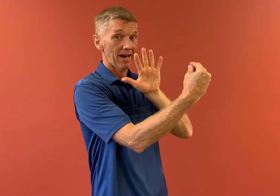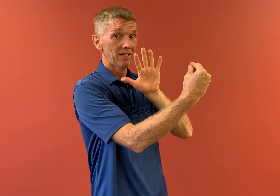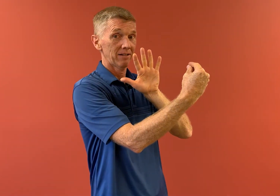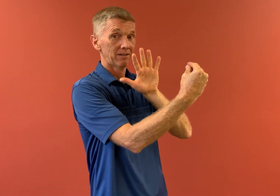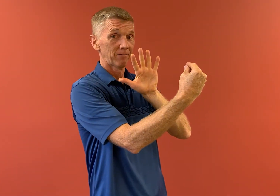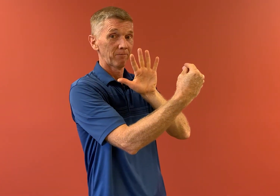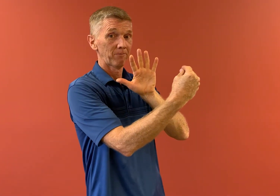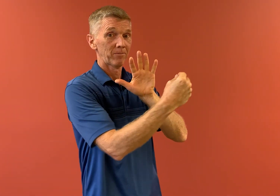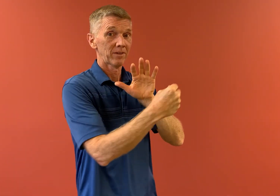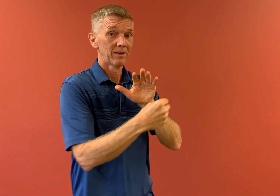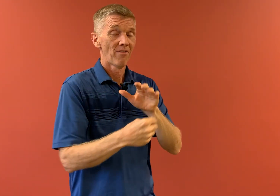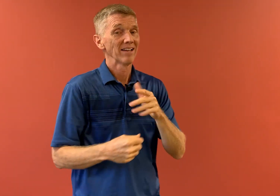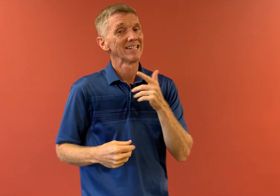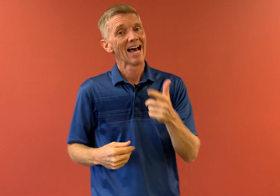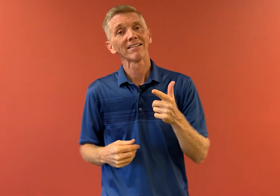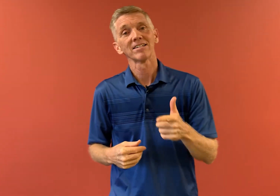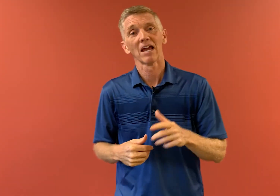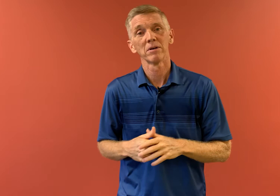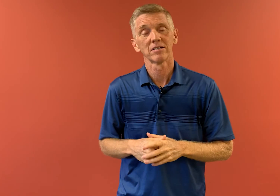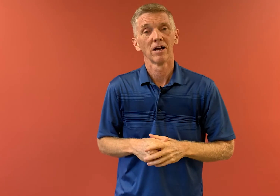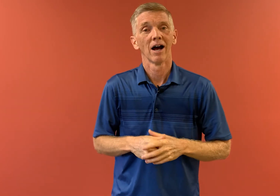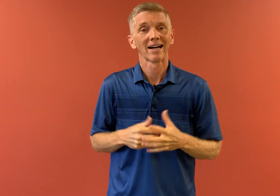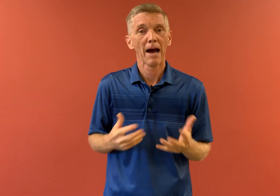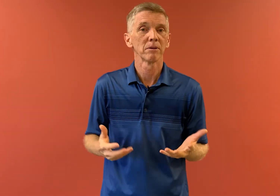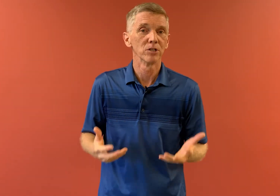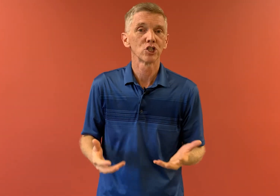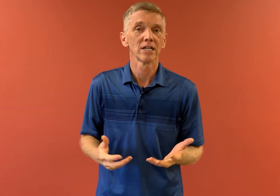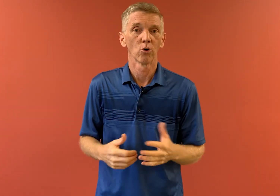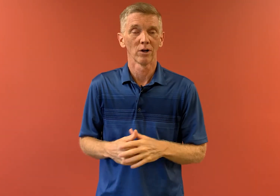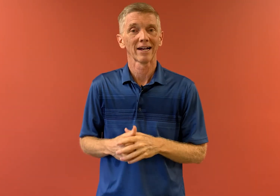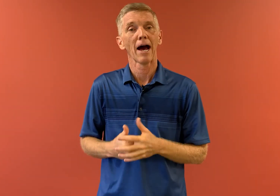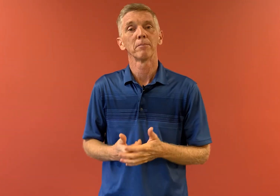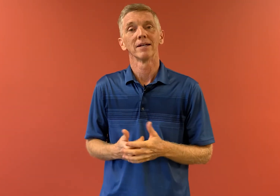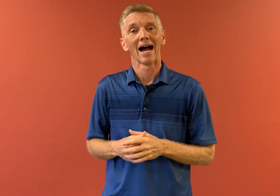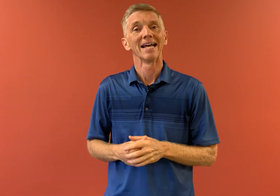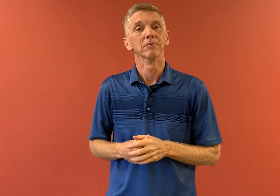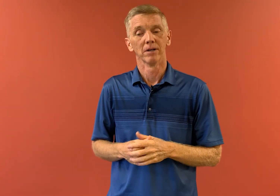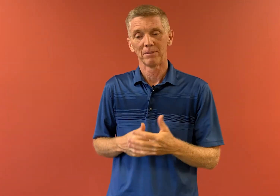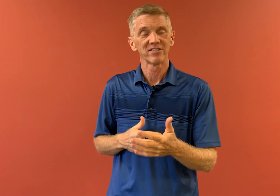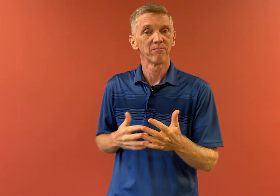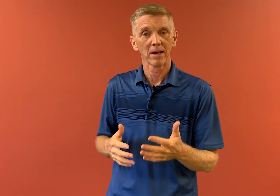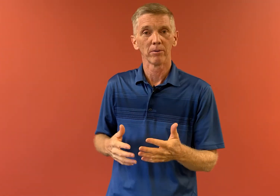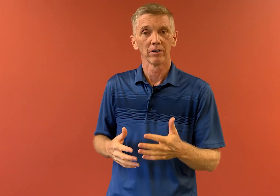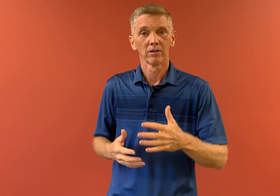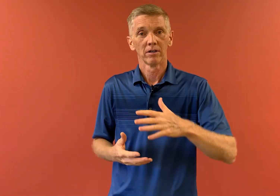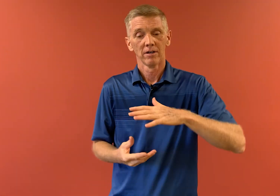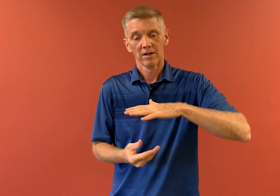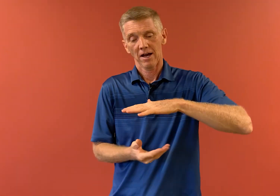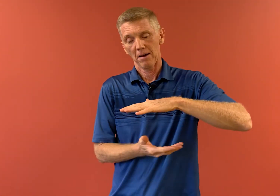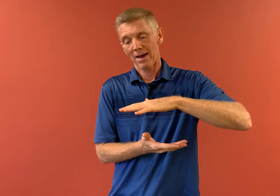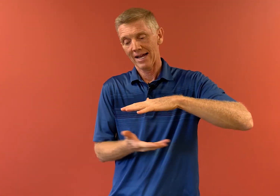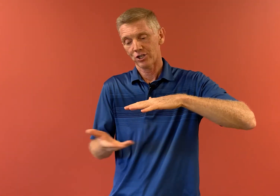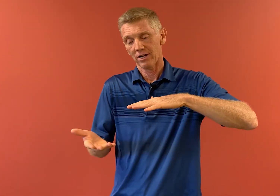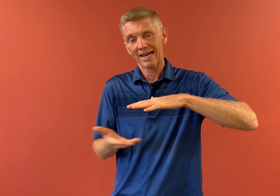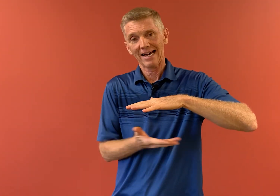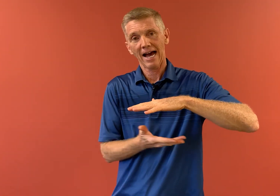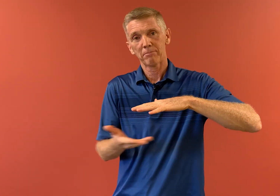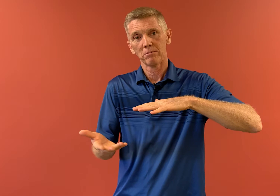it? That's not the same as a copy machine or to copy an item, a piece of paper. Imagine a copy